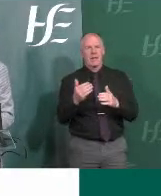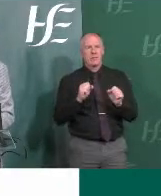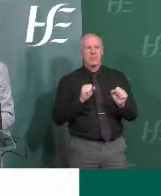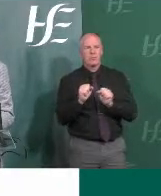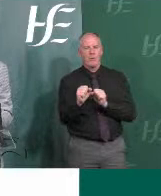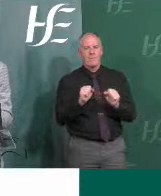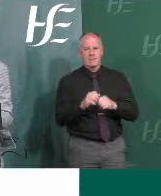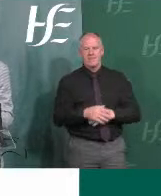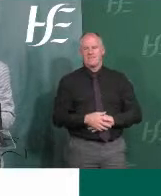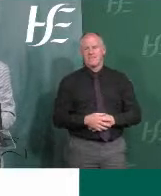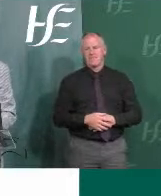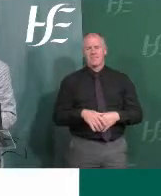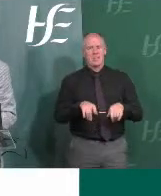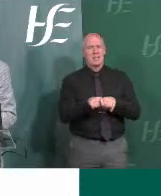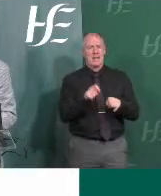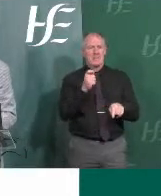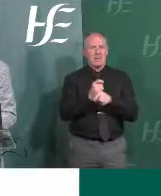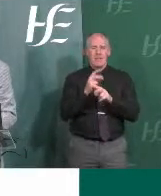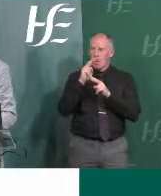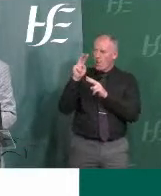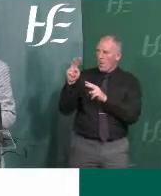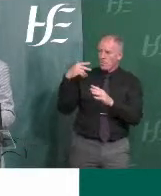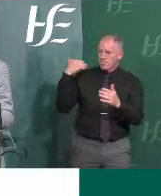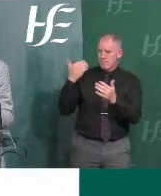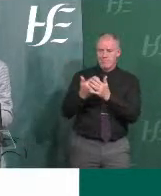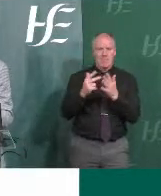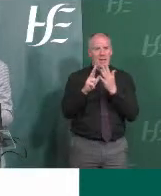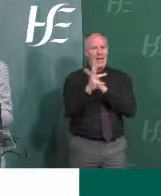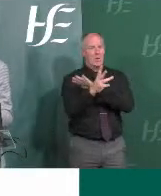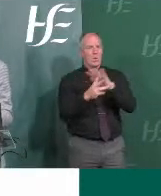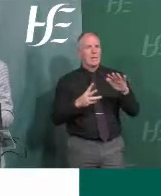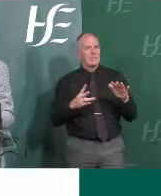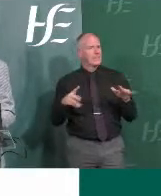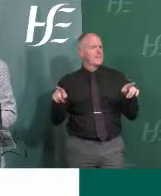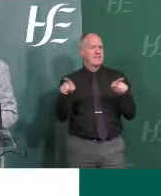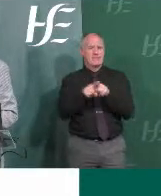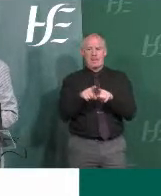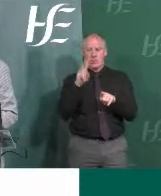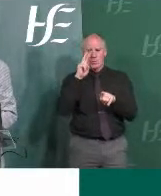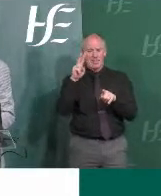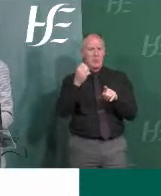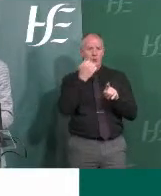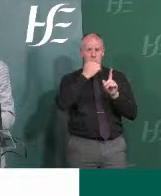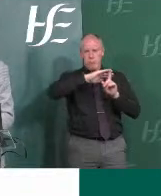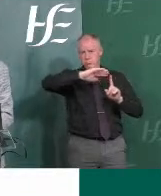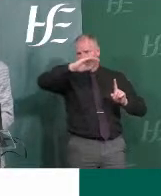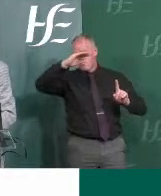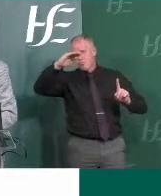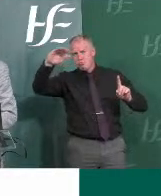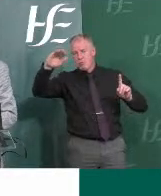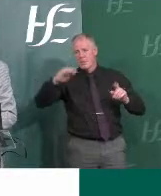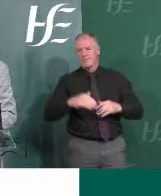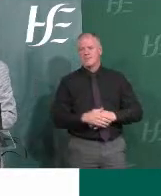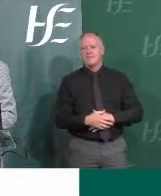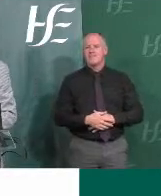service need. And again, if you look at that over 8 weeks, the same trend is highlighted. So